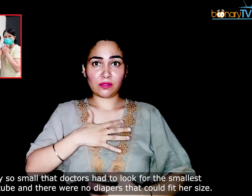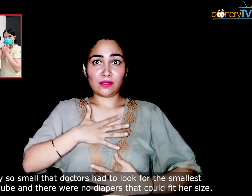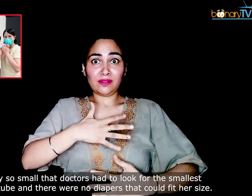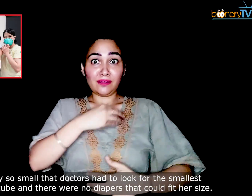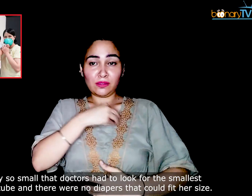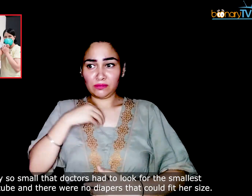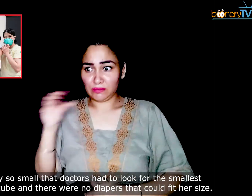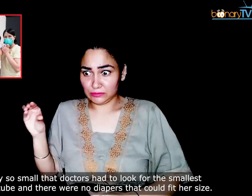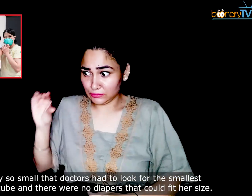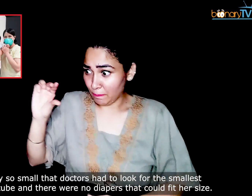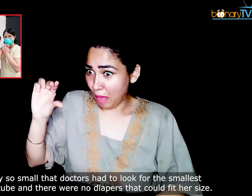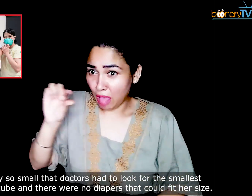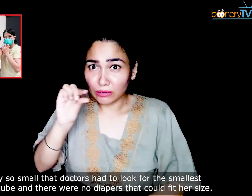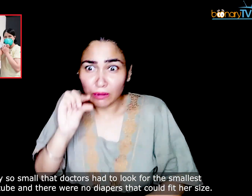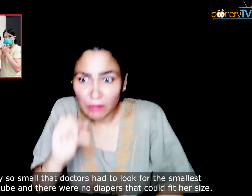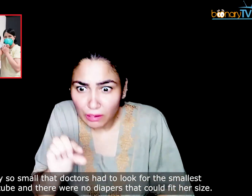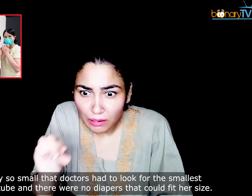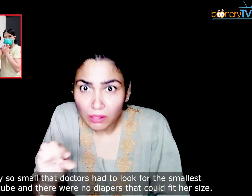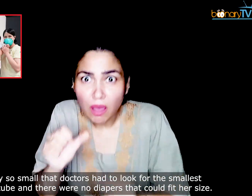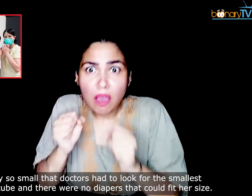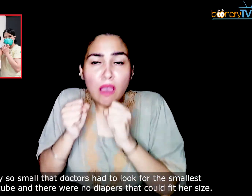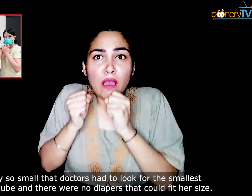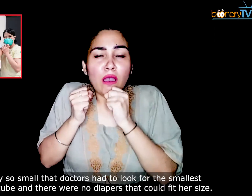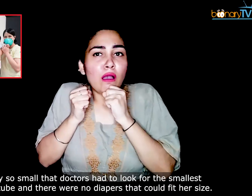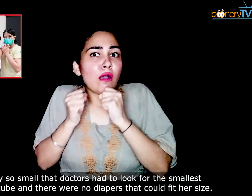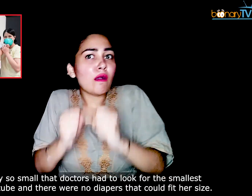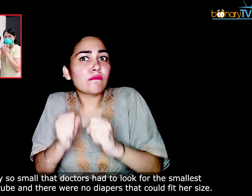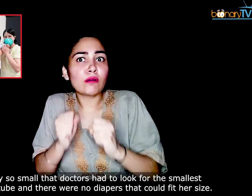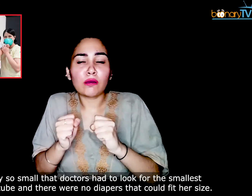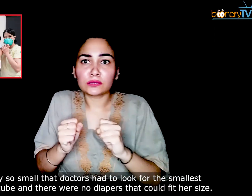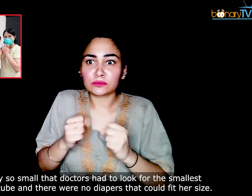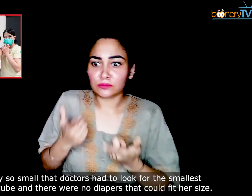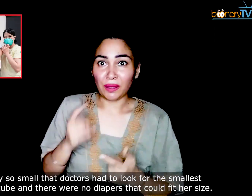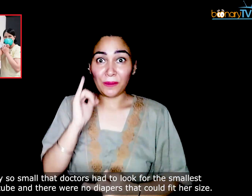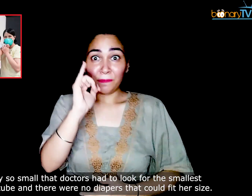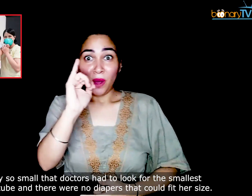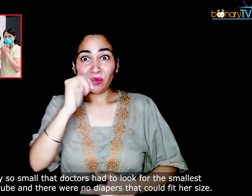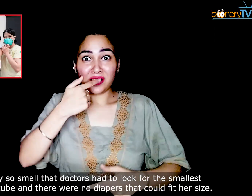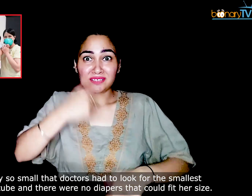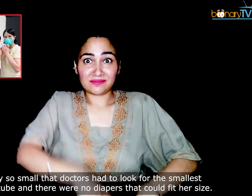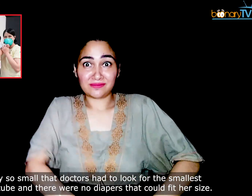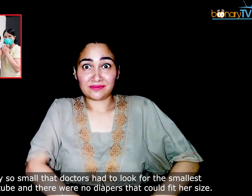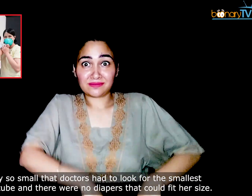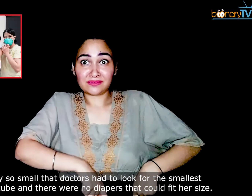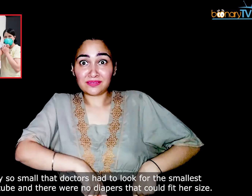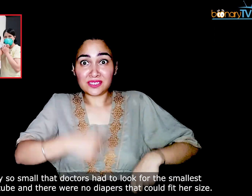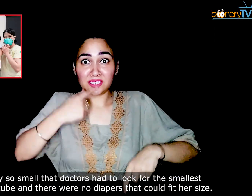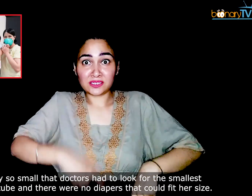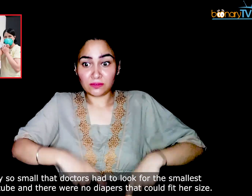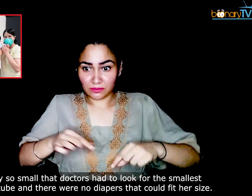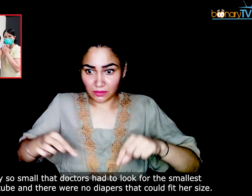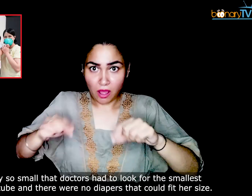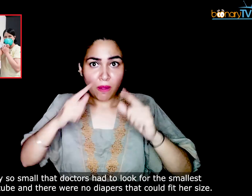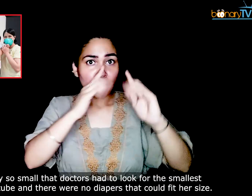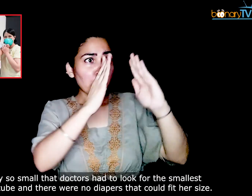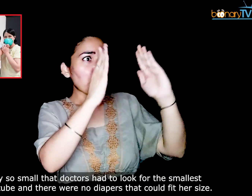so small that doctors had to look for the smallest breathing tube. And there were no diapers that could fit her size.